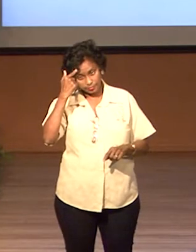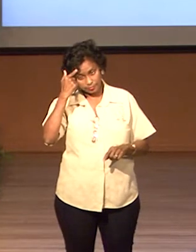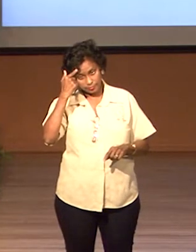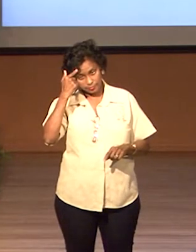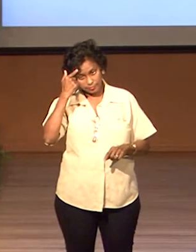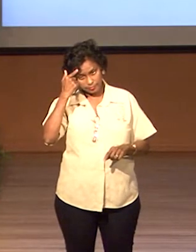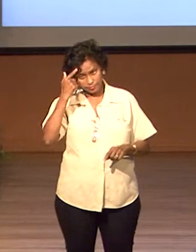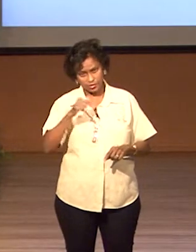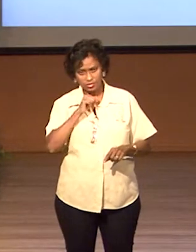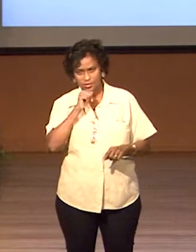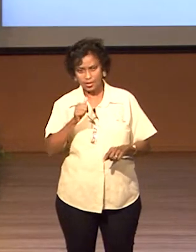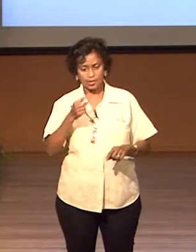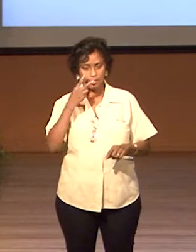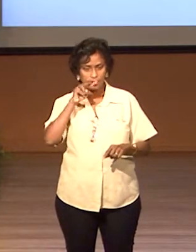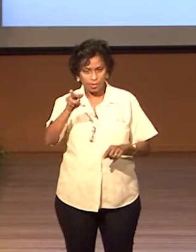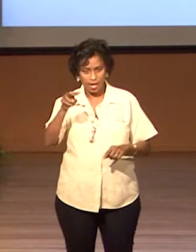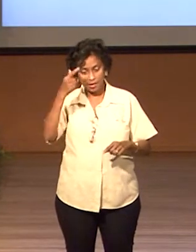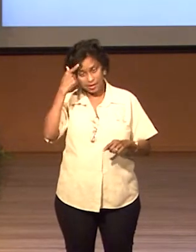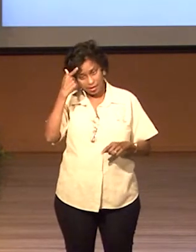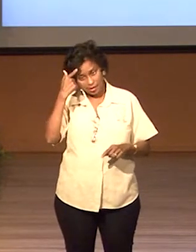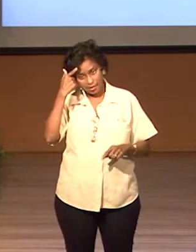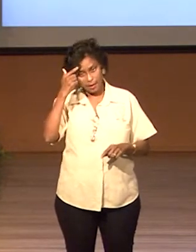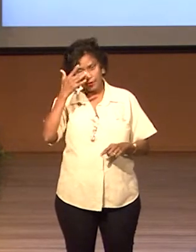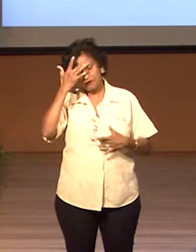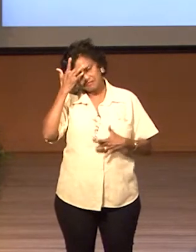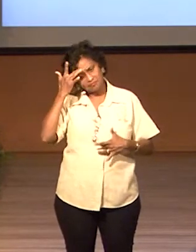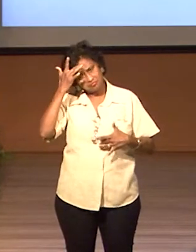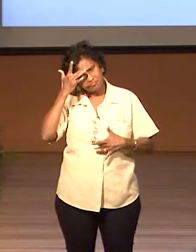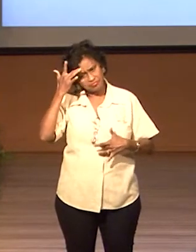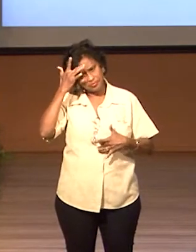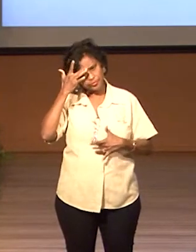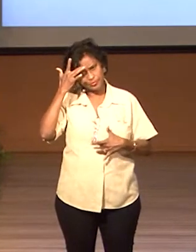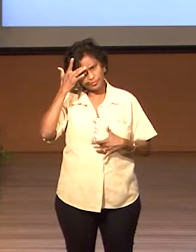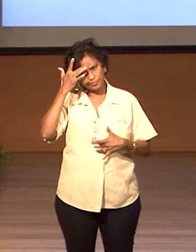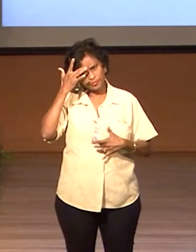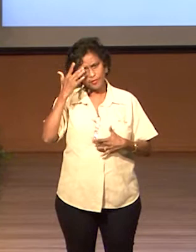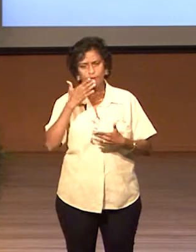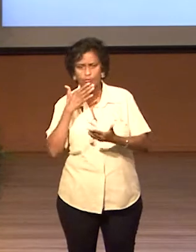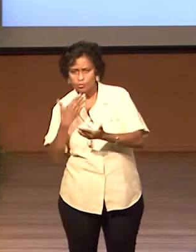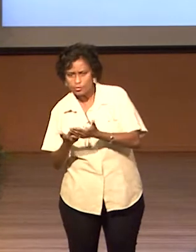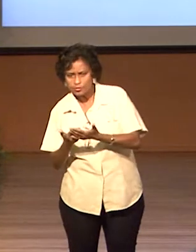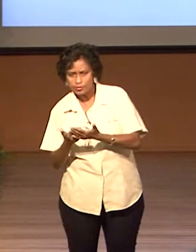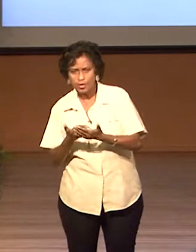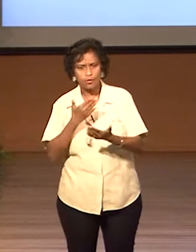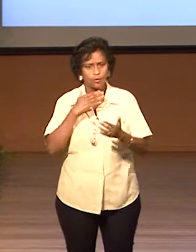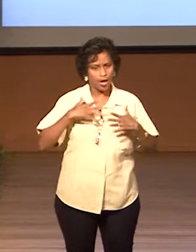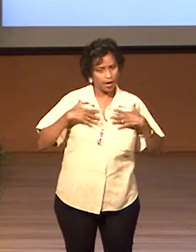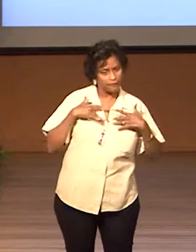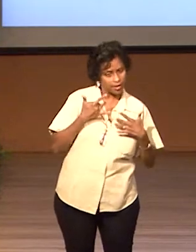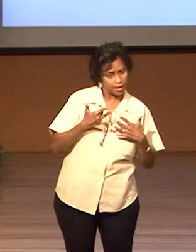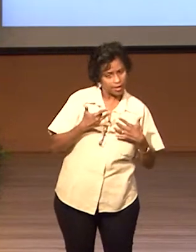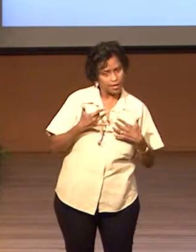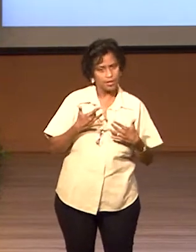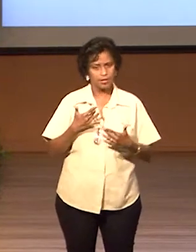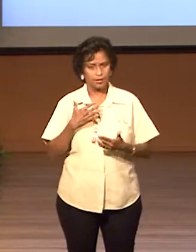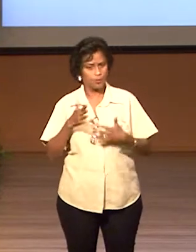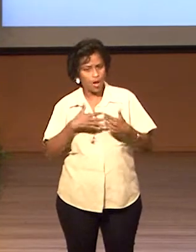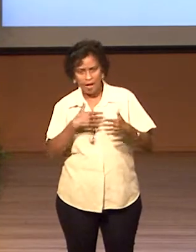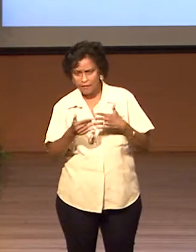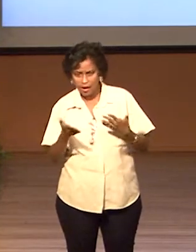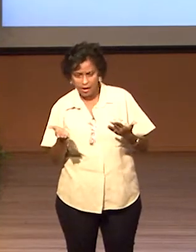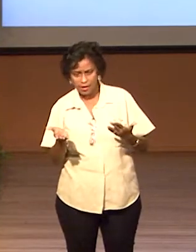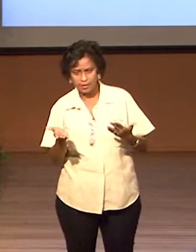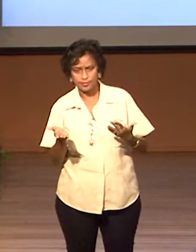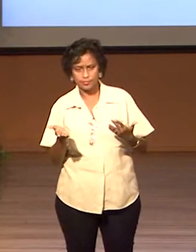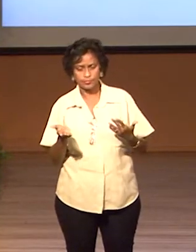at mental illness as categories of wellness and unwellness or diagnoses versus not having the